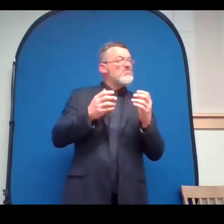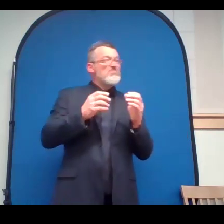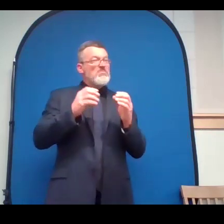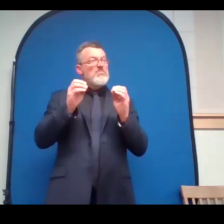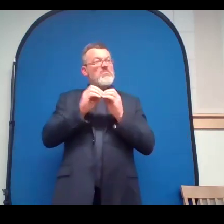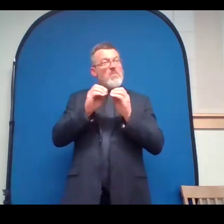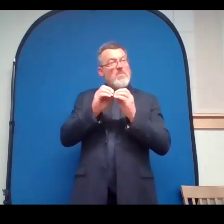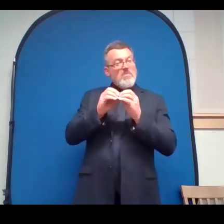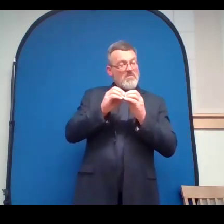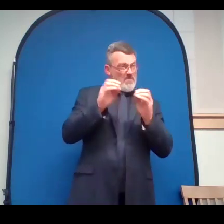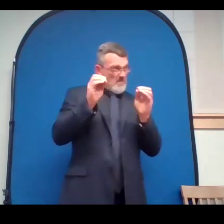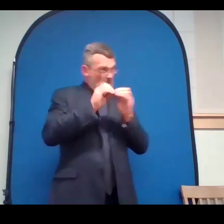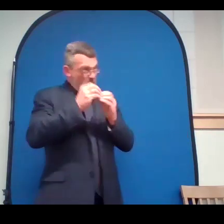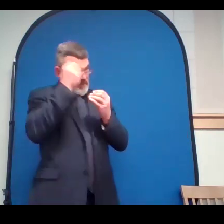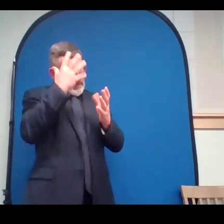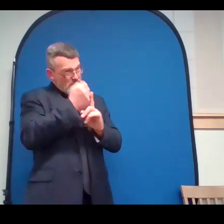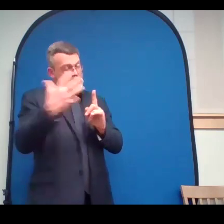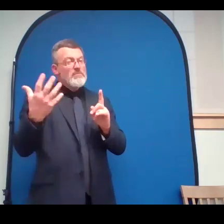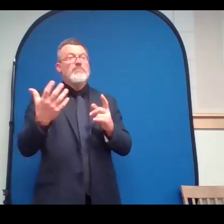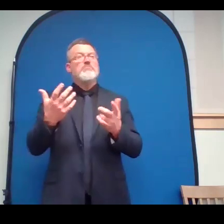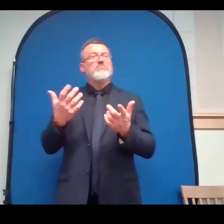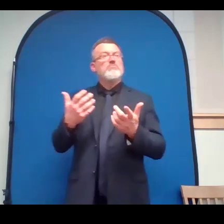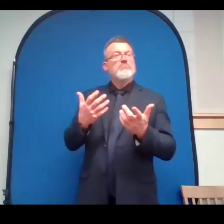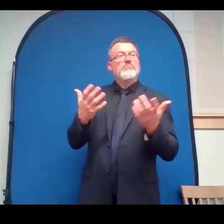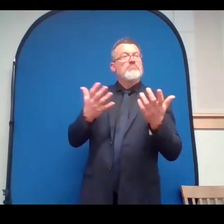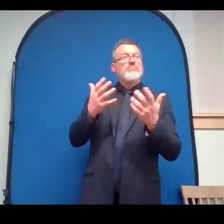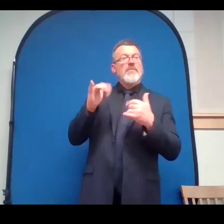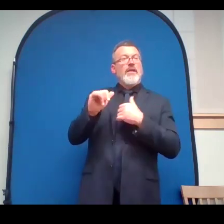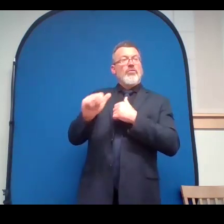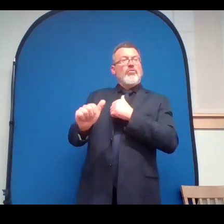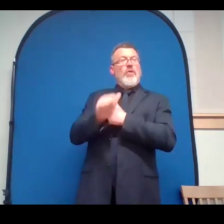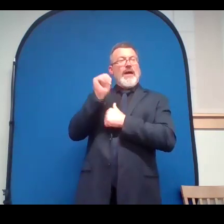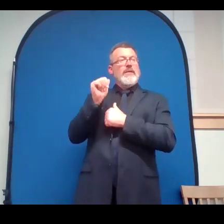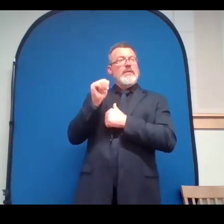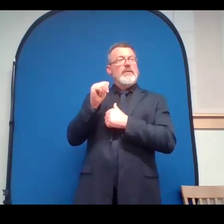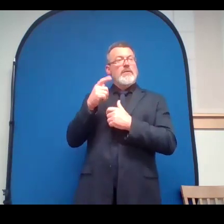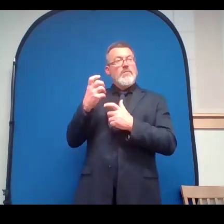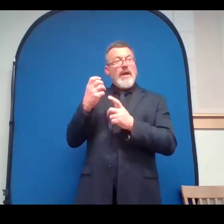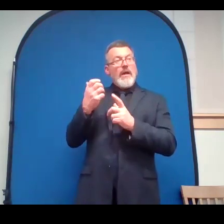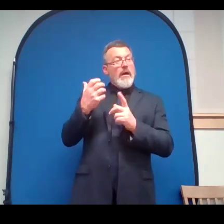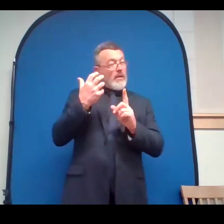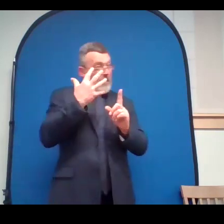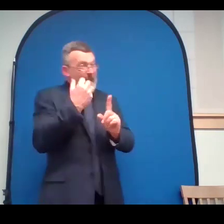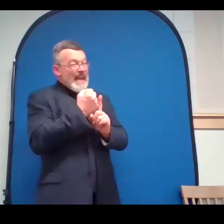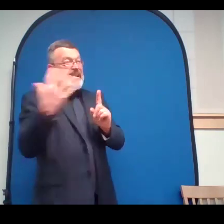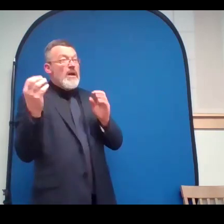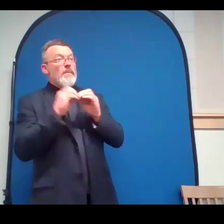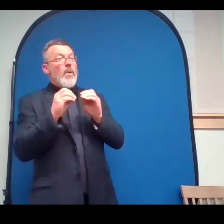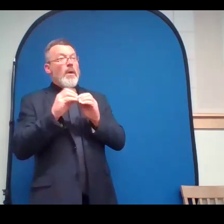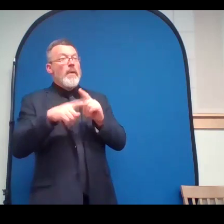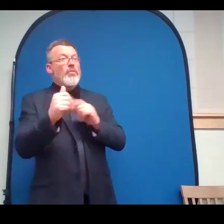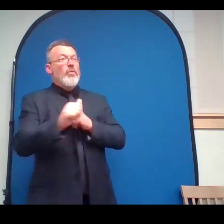furthering that the threat, as far as was there anything more he wanted to add? Did he see the weapons or anything like